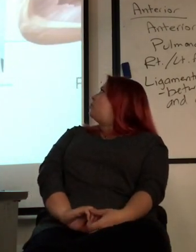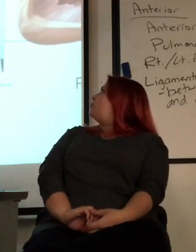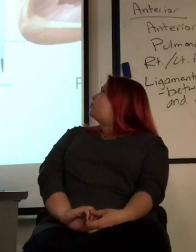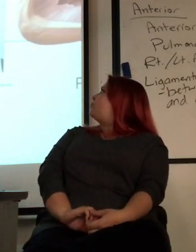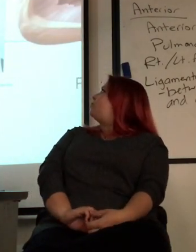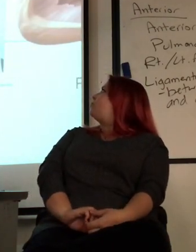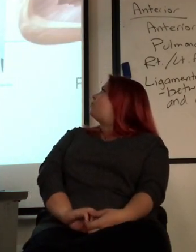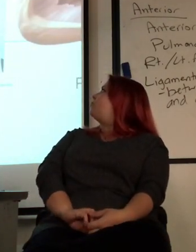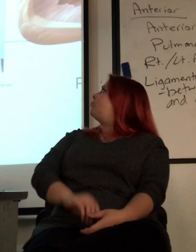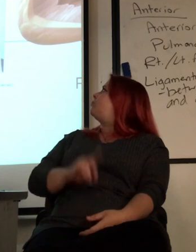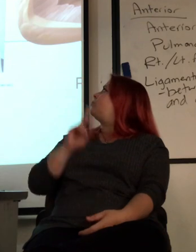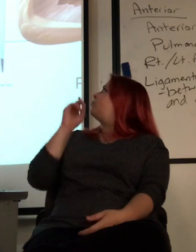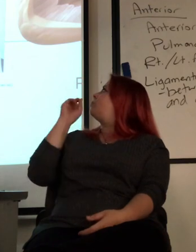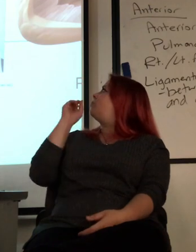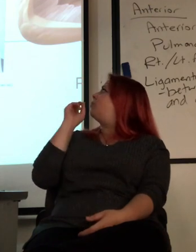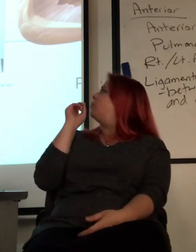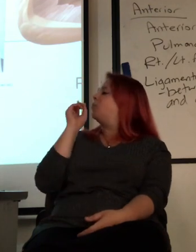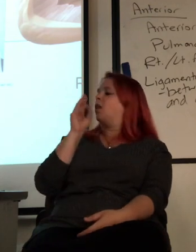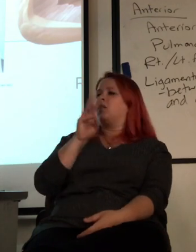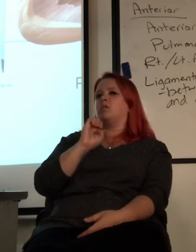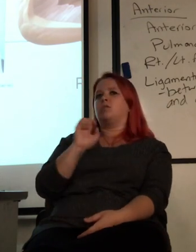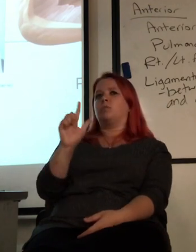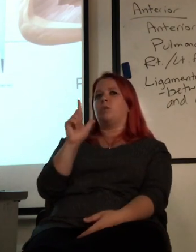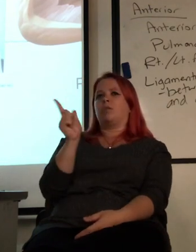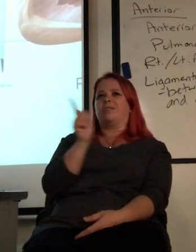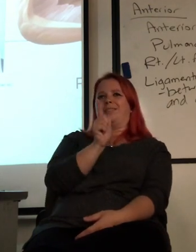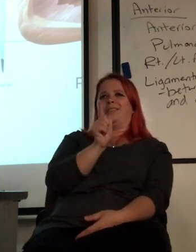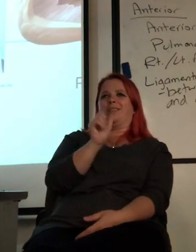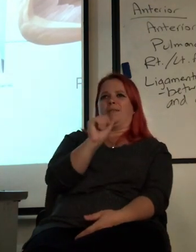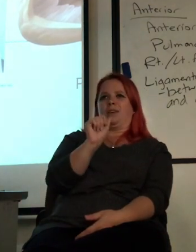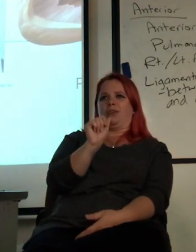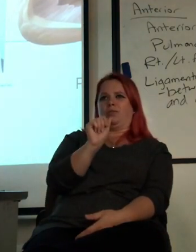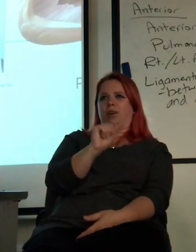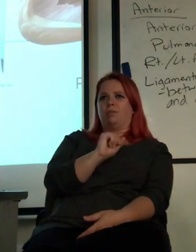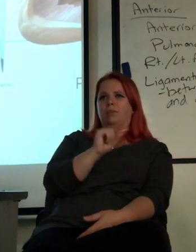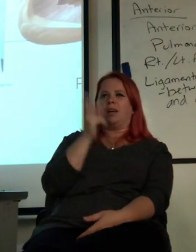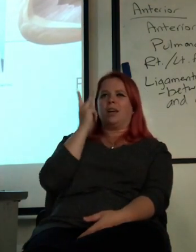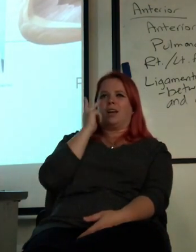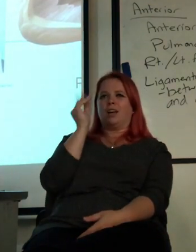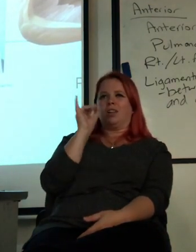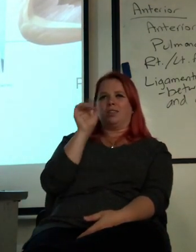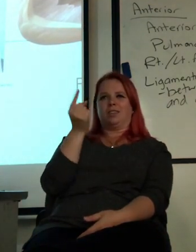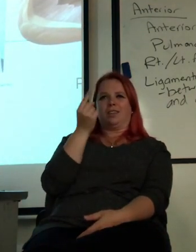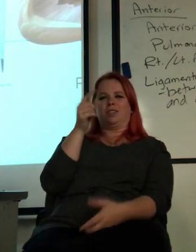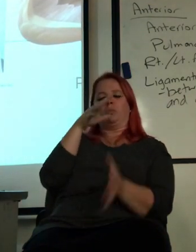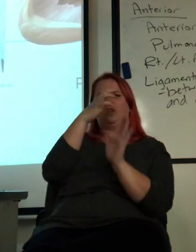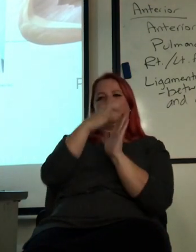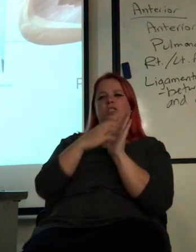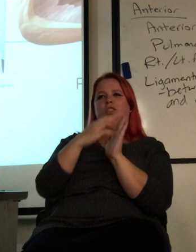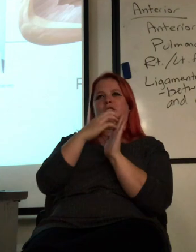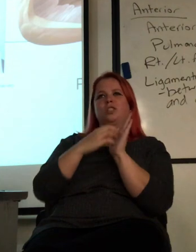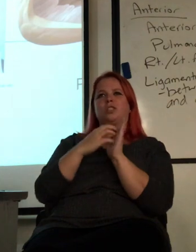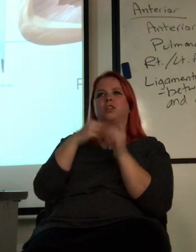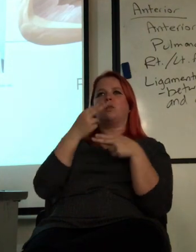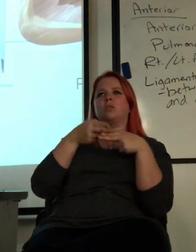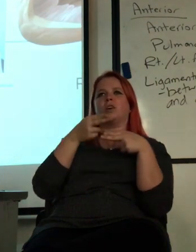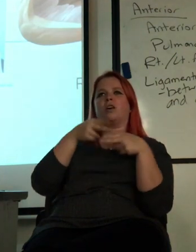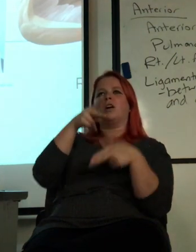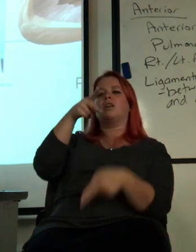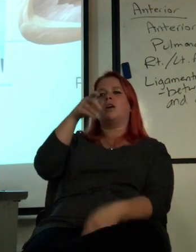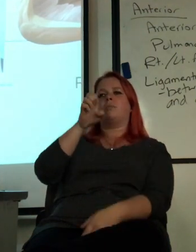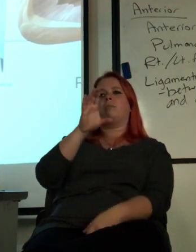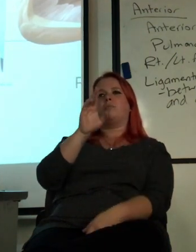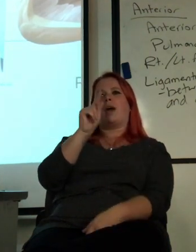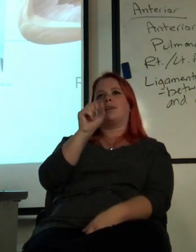Now that's the wall of the left atrium open there, but it looks like someone combed that. What do you call it? That's the